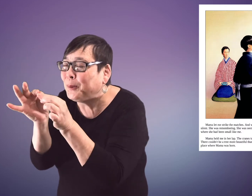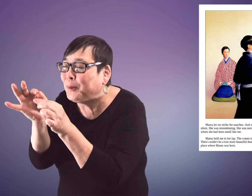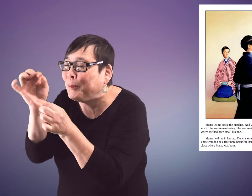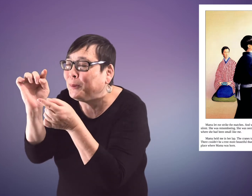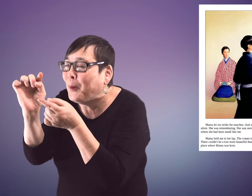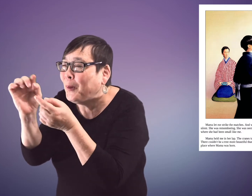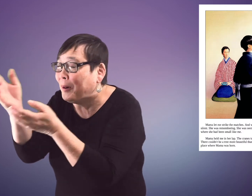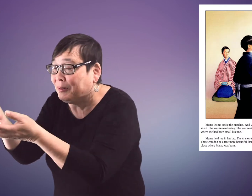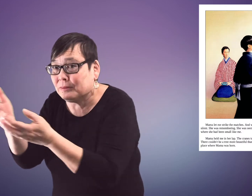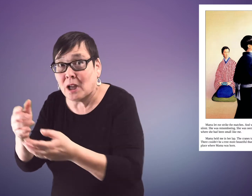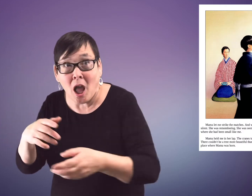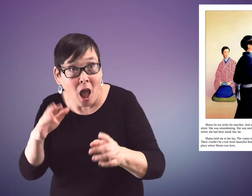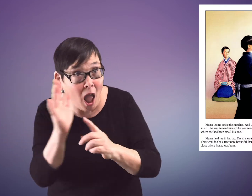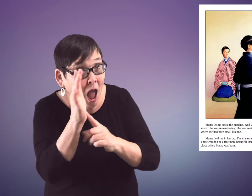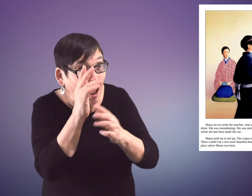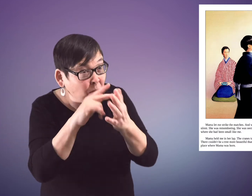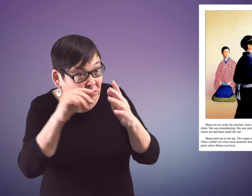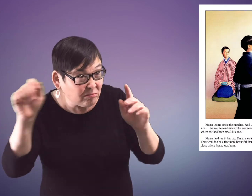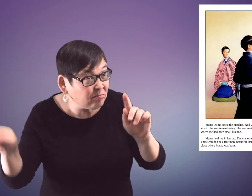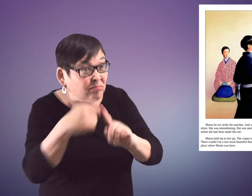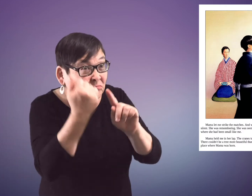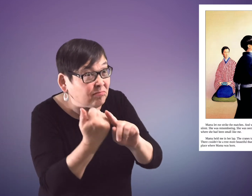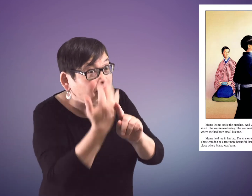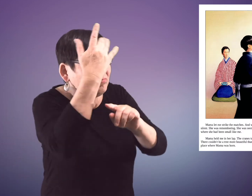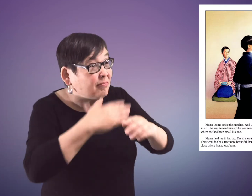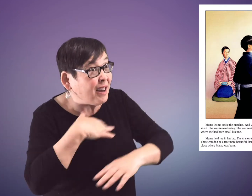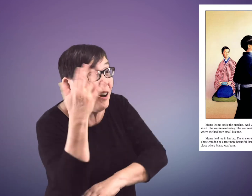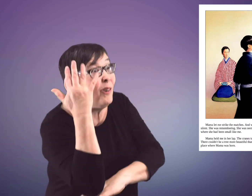She went to the kitchen to fetch some matches.